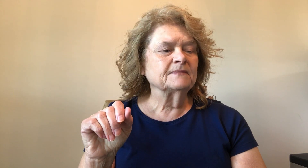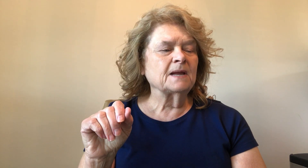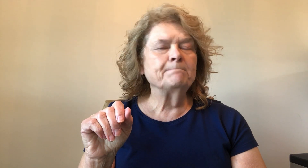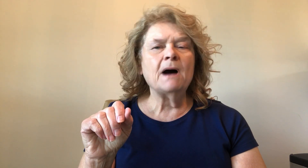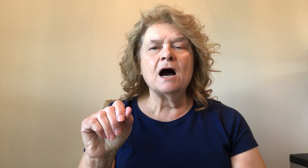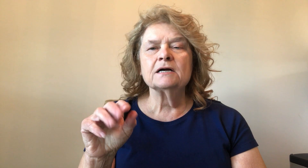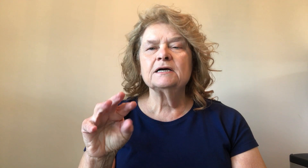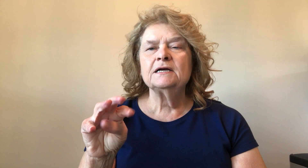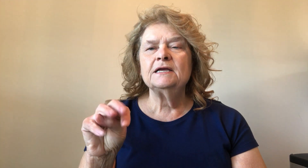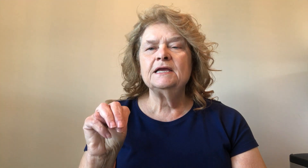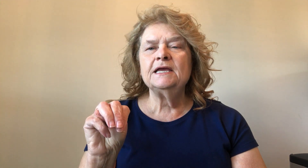Mock,